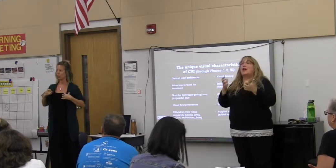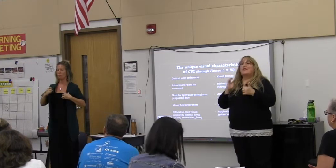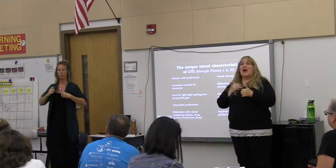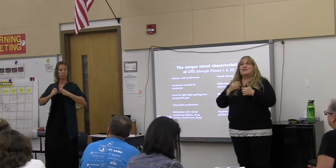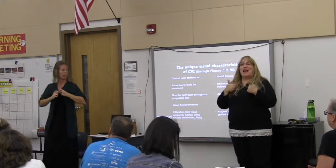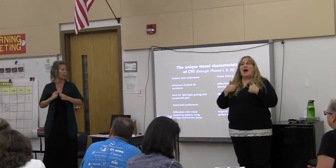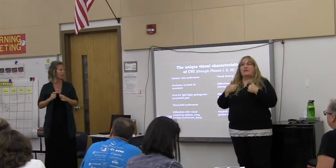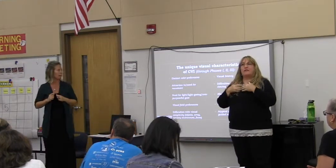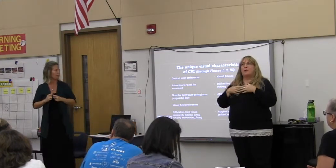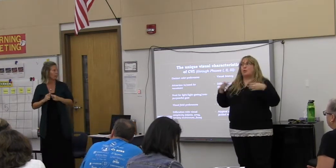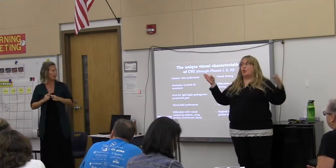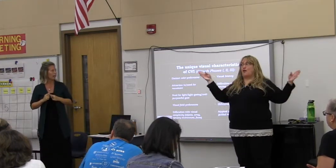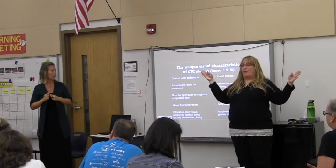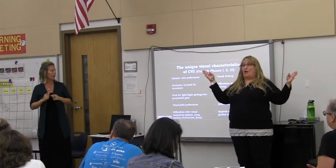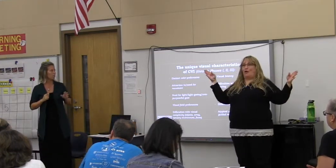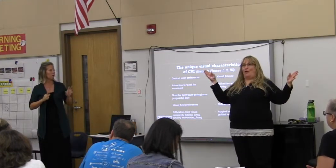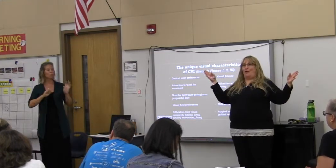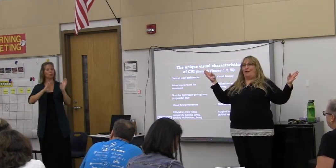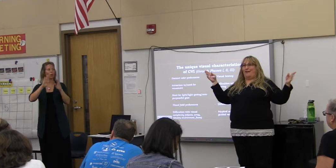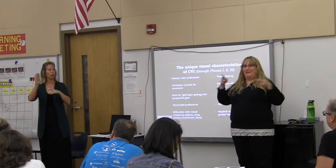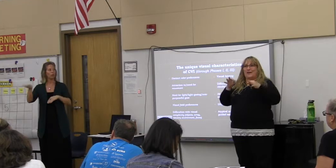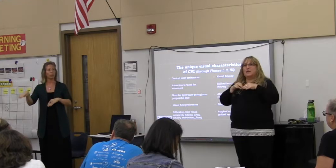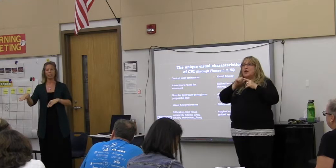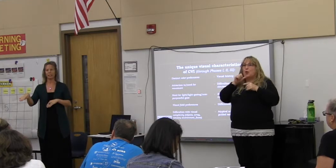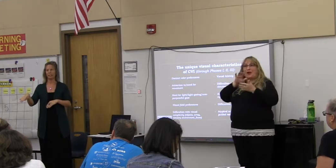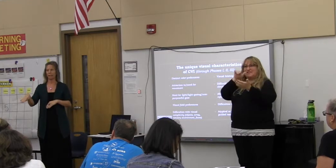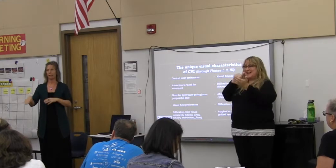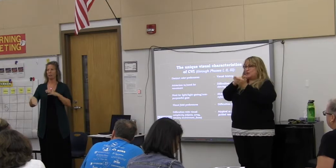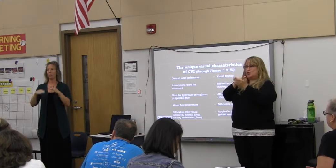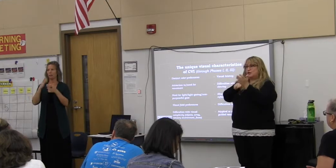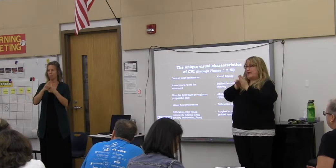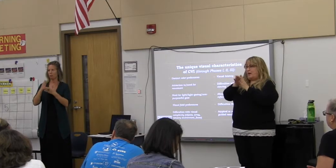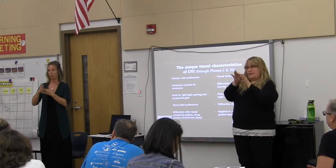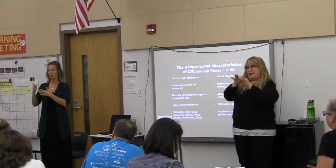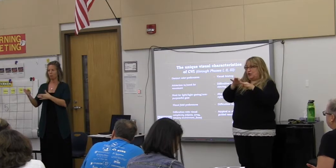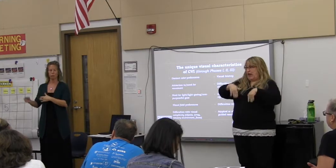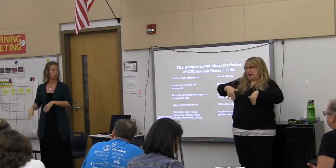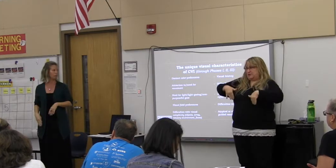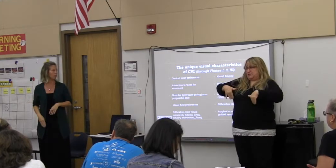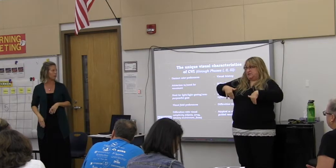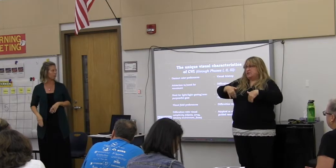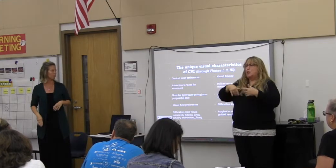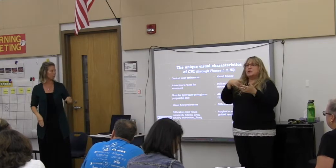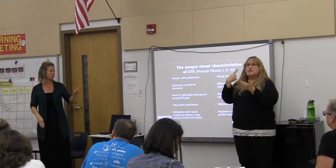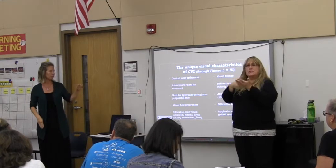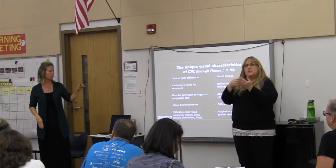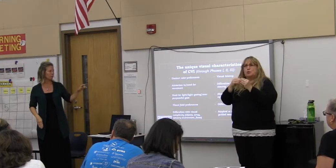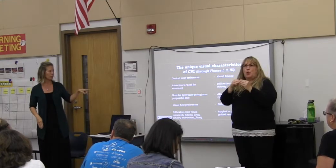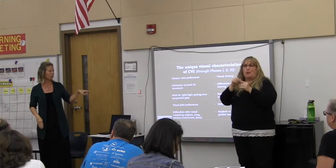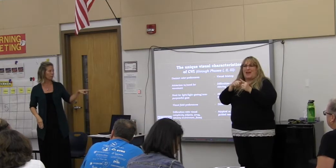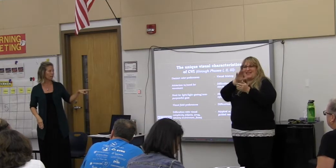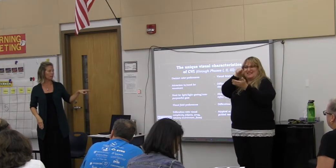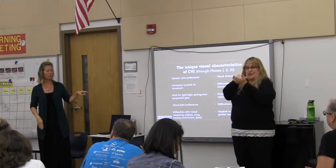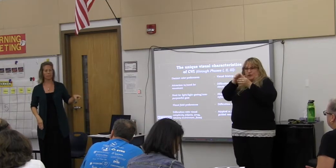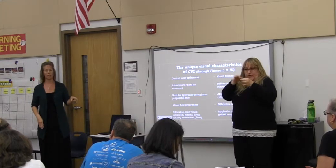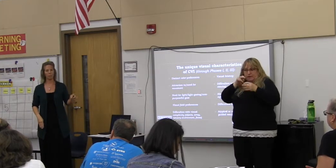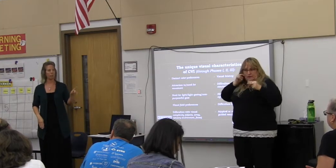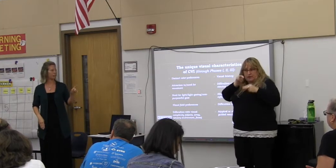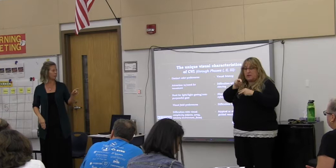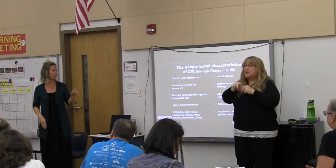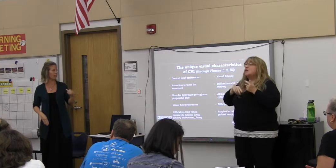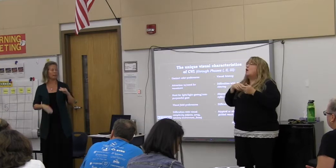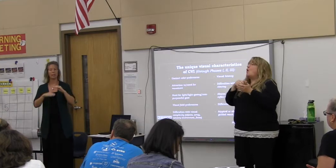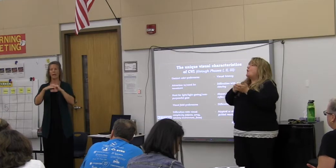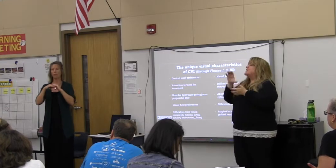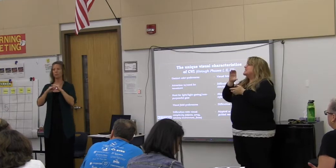So just be mindful in that. And we'll talk to it in a second about their specific visual fields. A lot of times kids